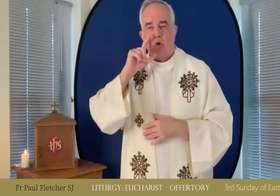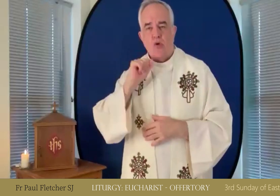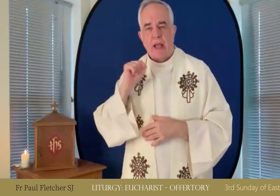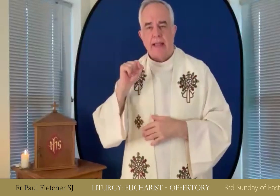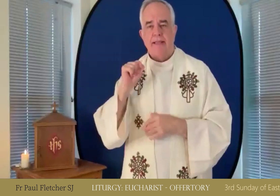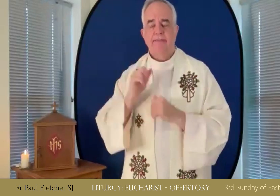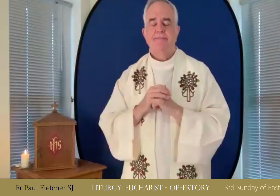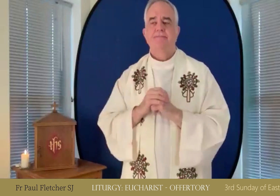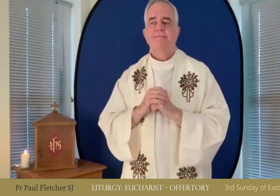Ukraine.